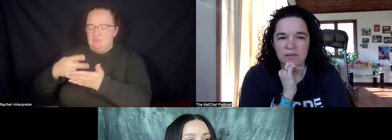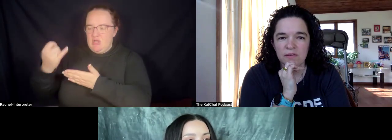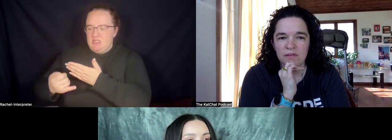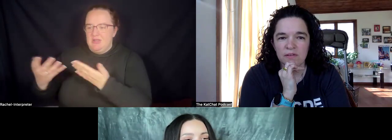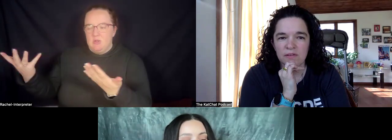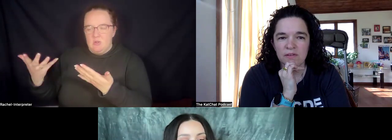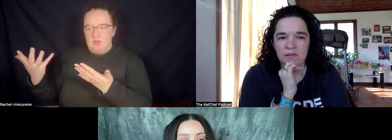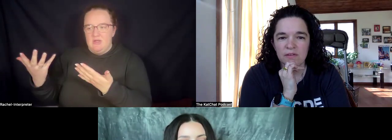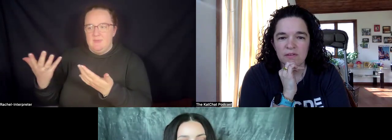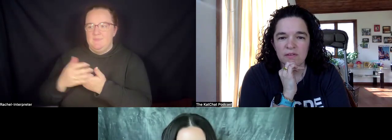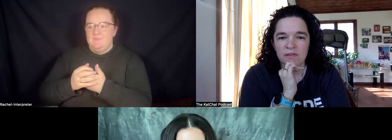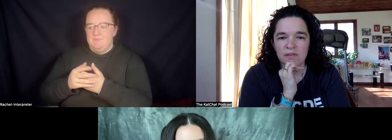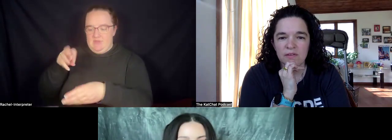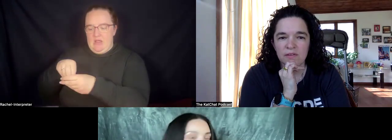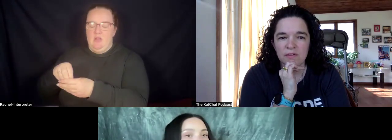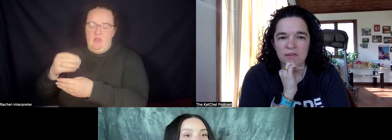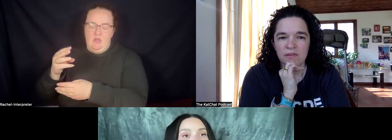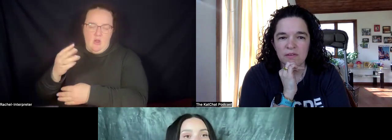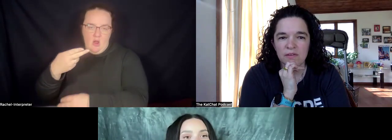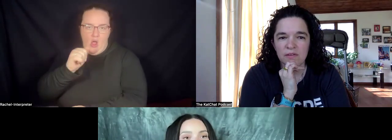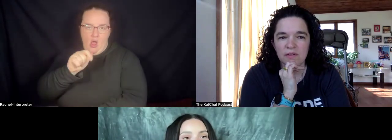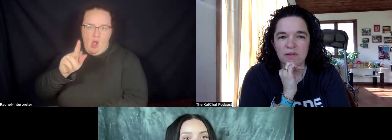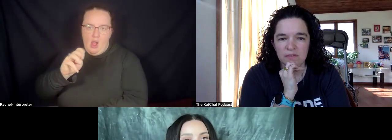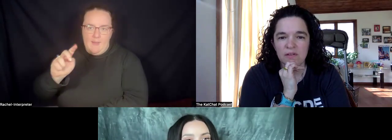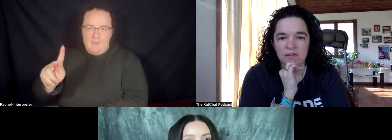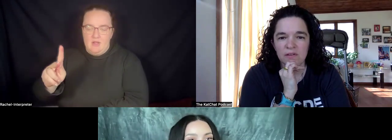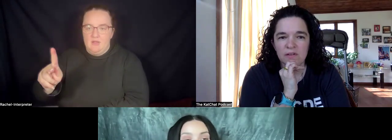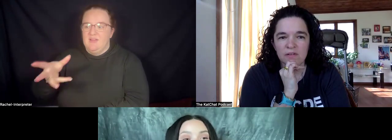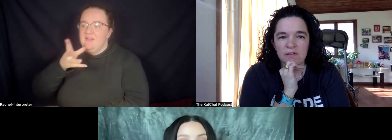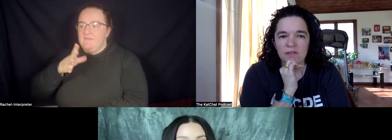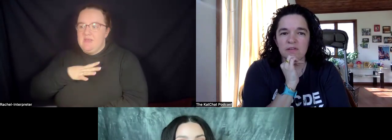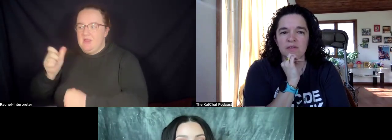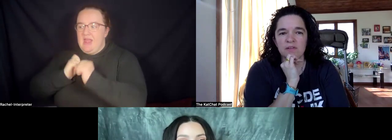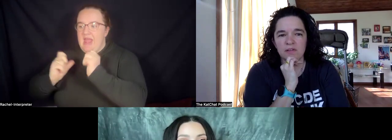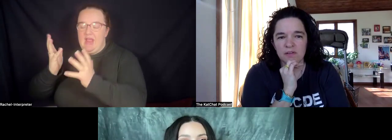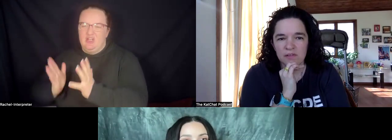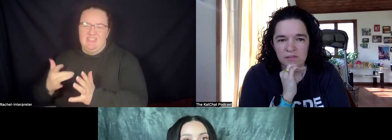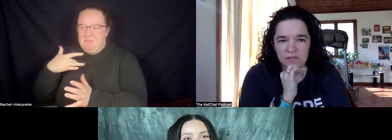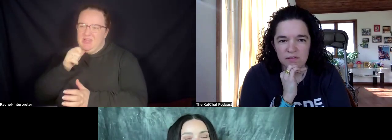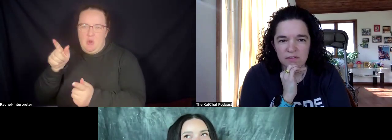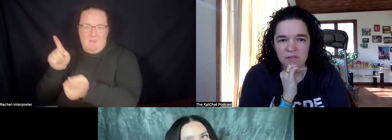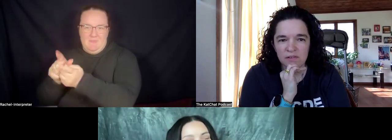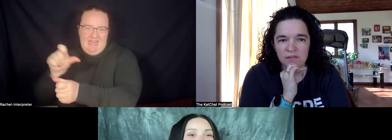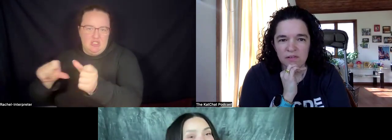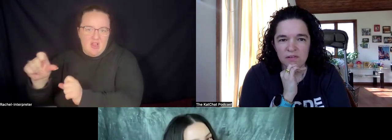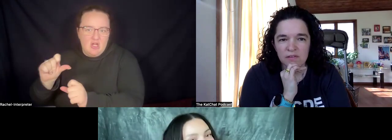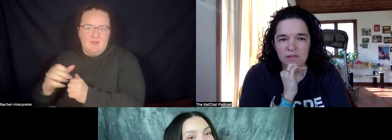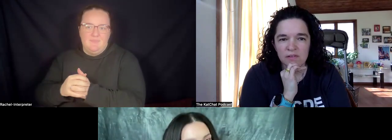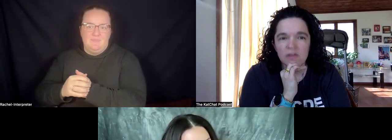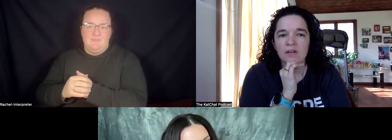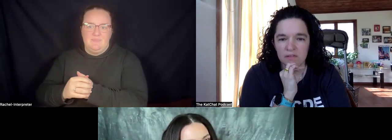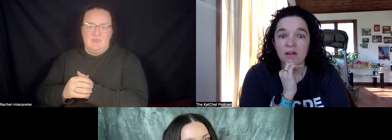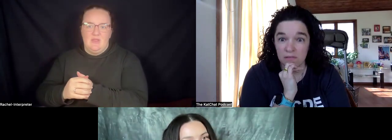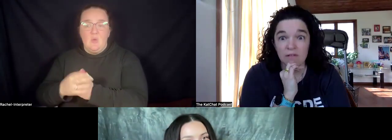is in within the world of Hallmark, the female actors never meet each other. We recycle